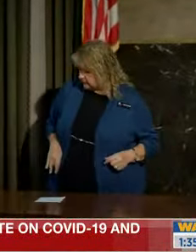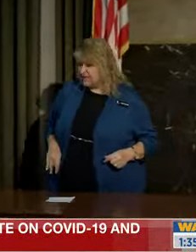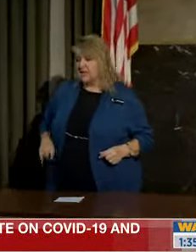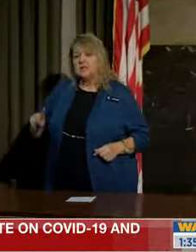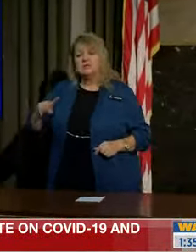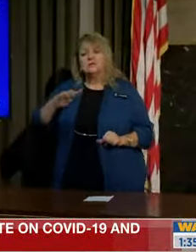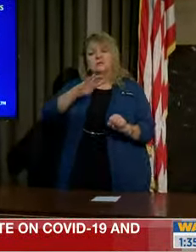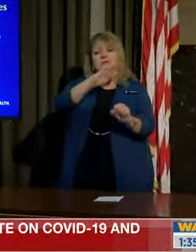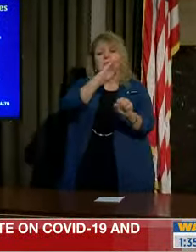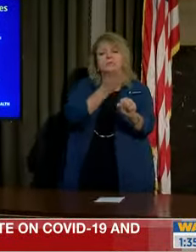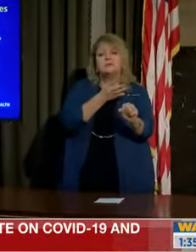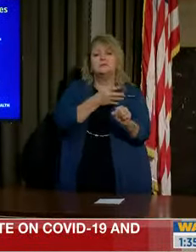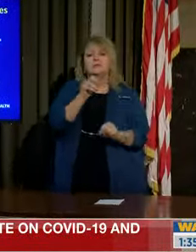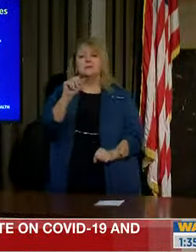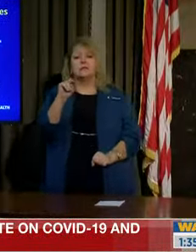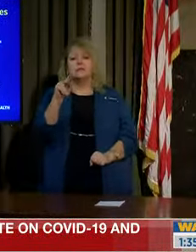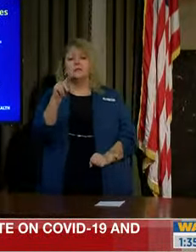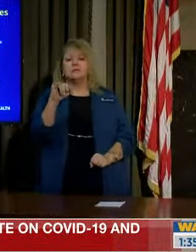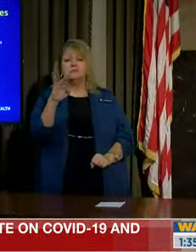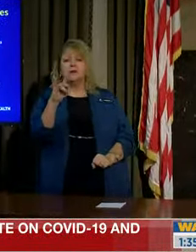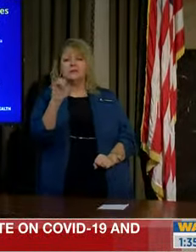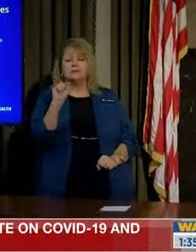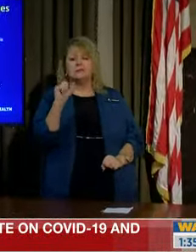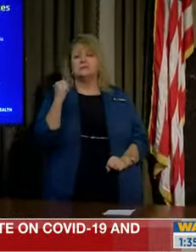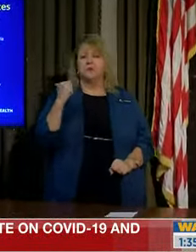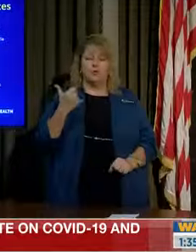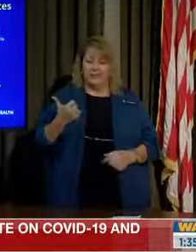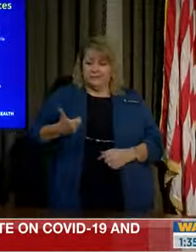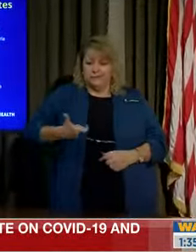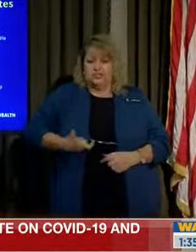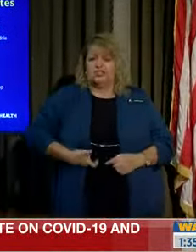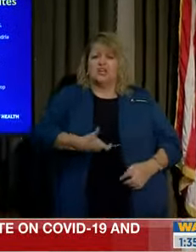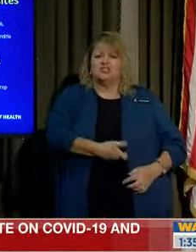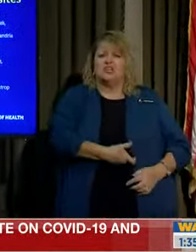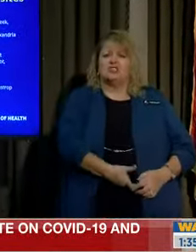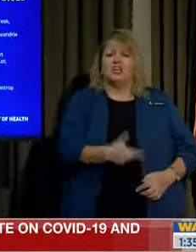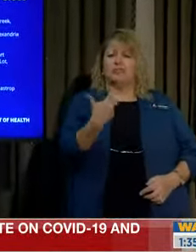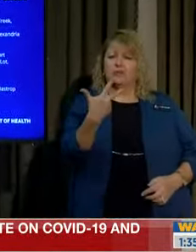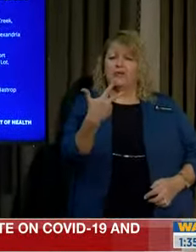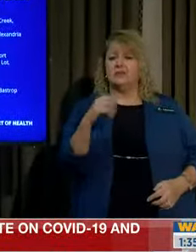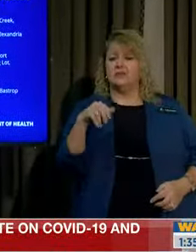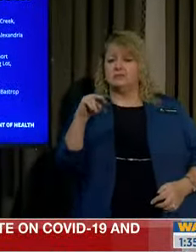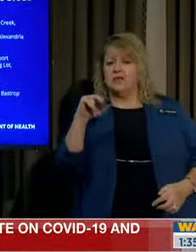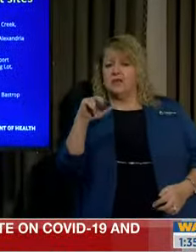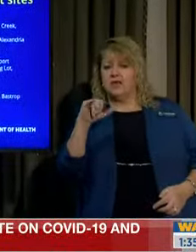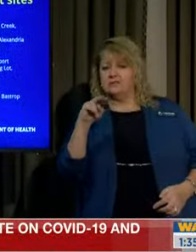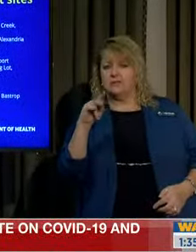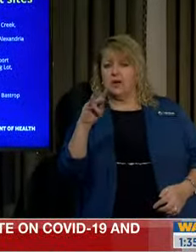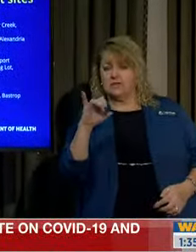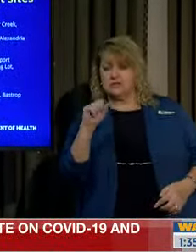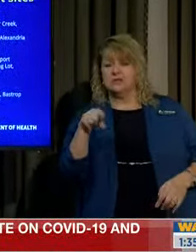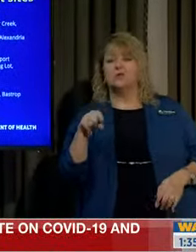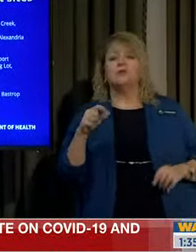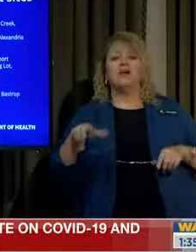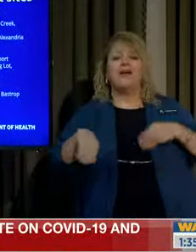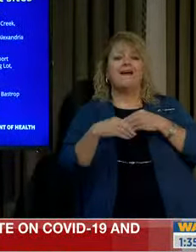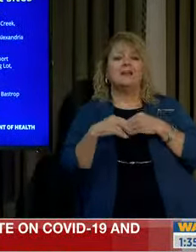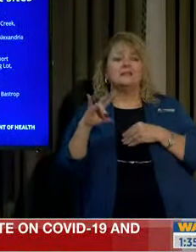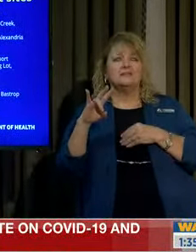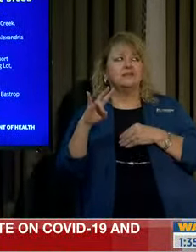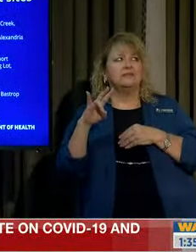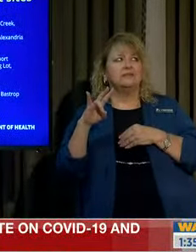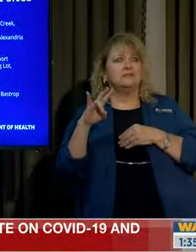over 140 sites that you can receive monoclonal antibodies across the state right now. We have added 7 or 8 new sites in the past couple of